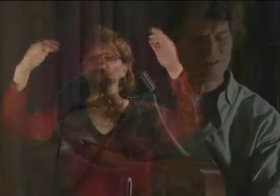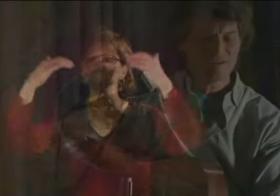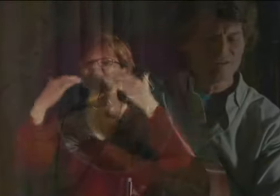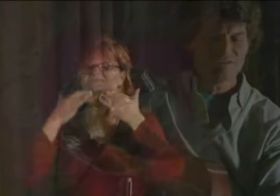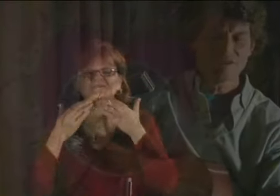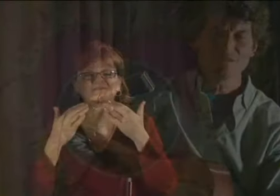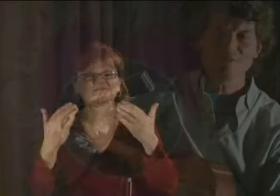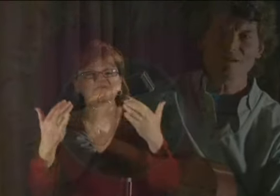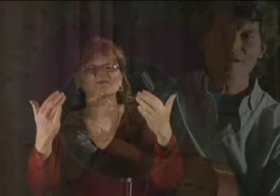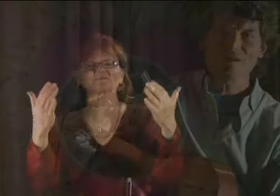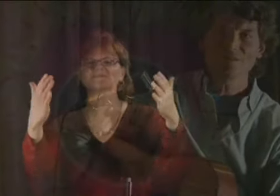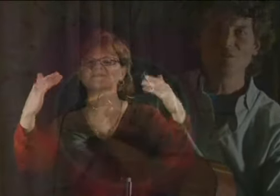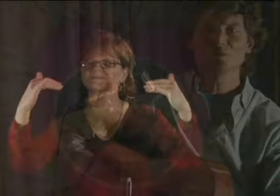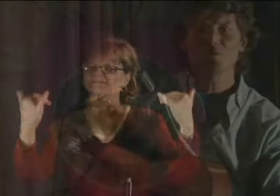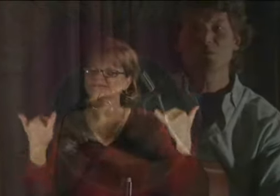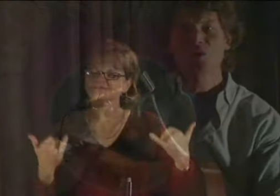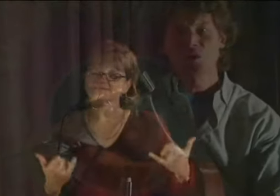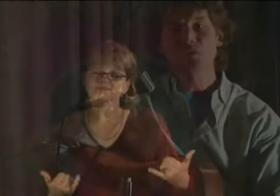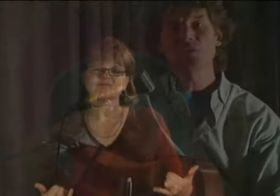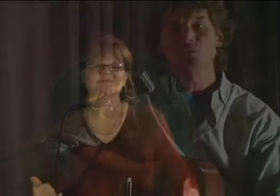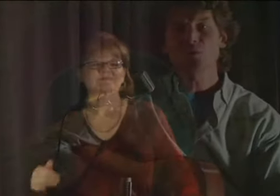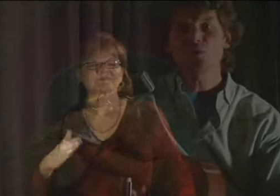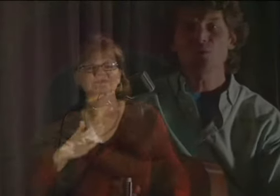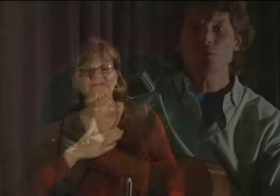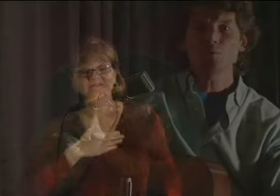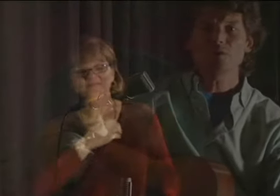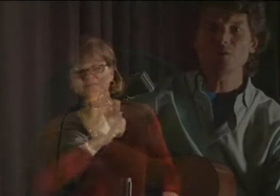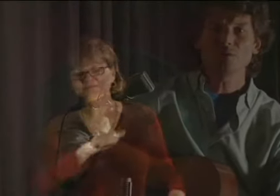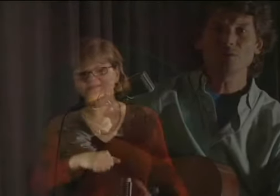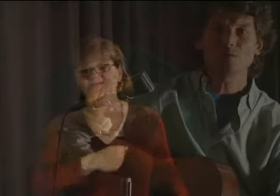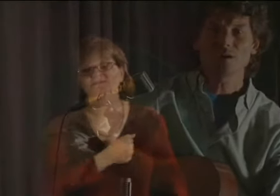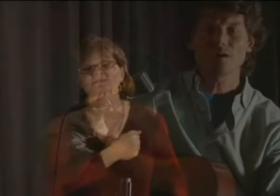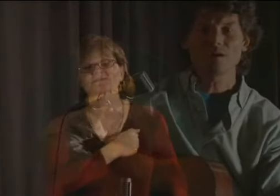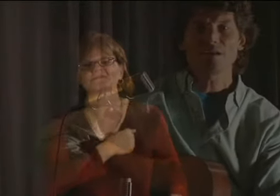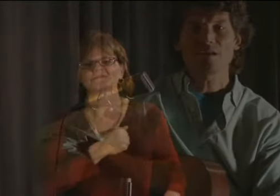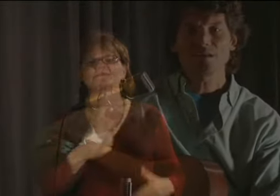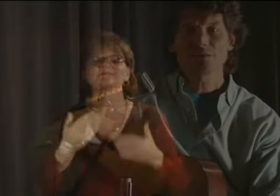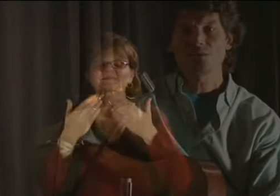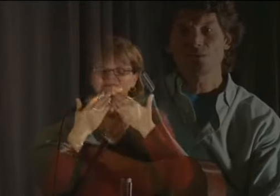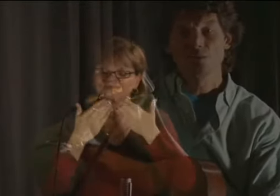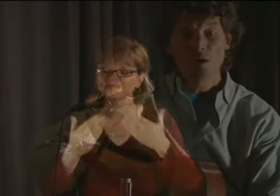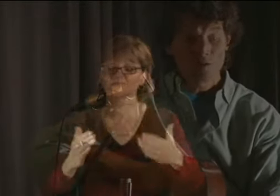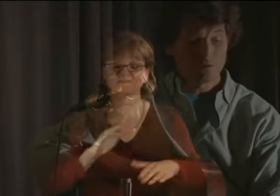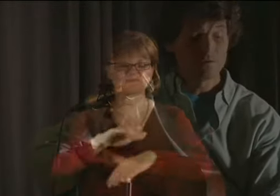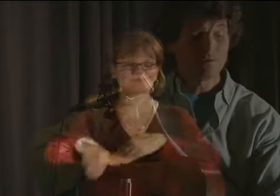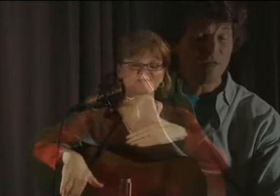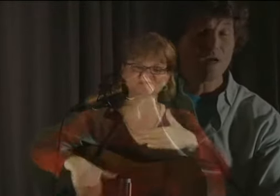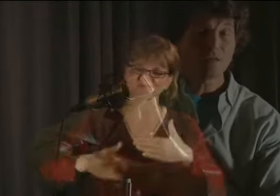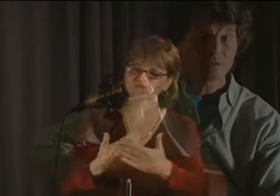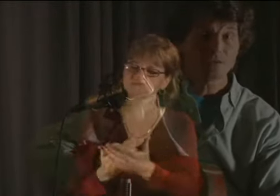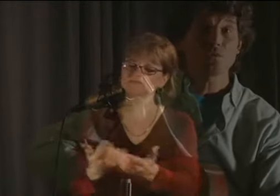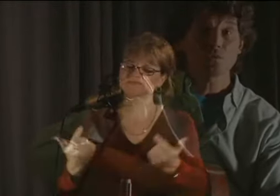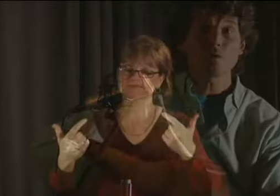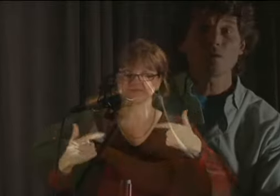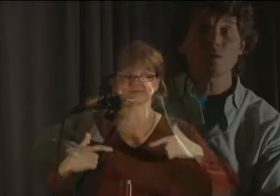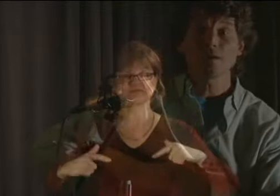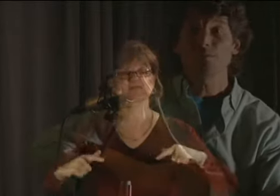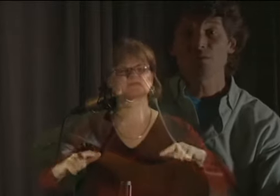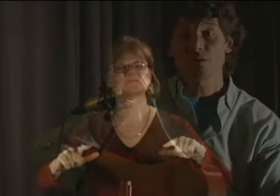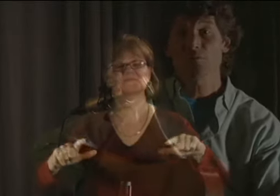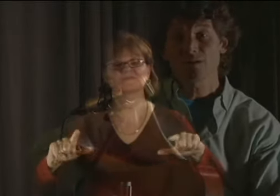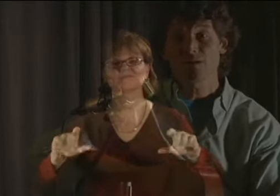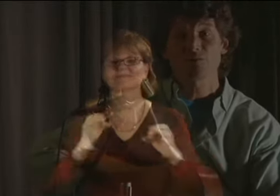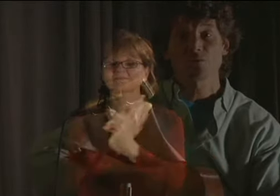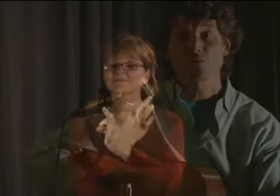Infinite love and gratitude in this moment is my attitude, giving thanks for all